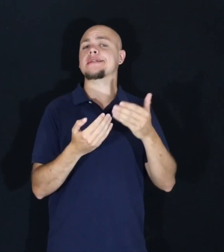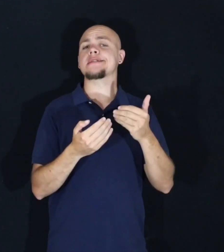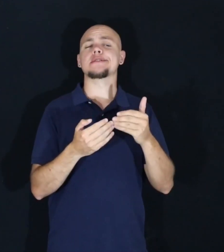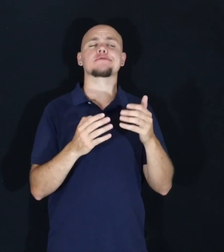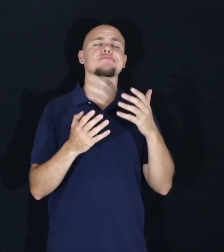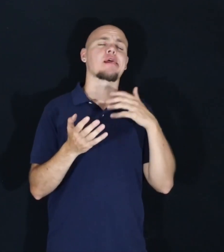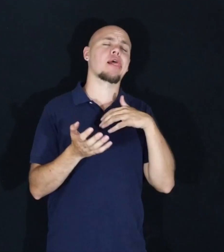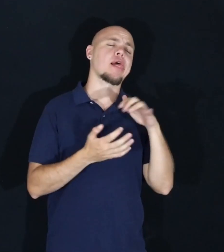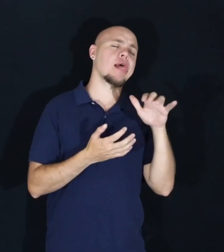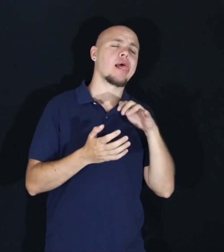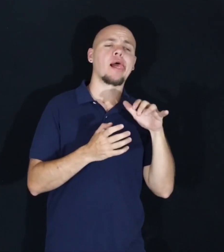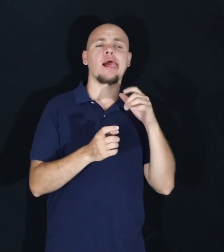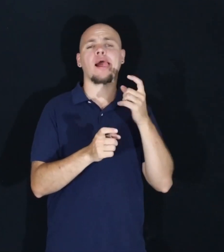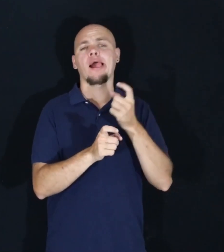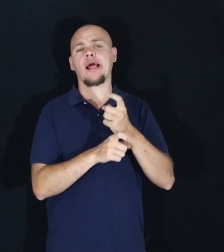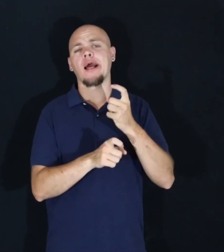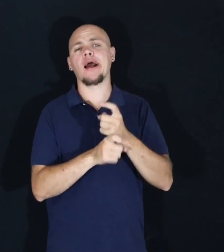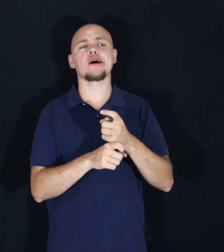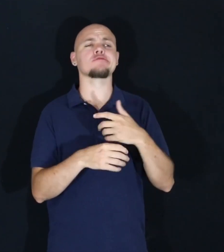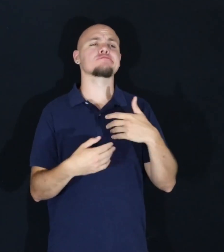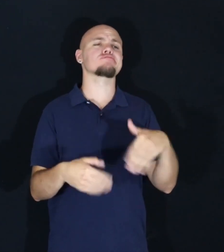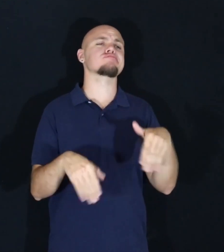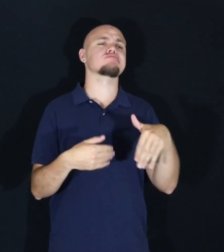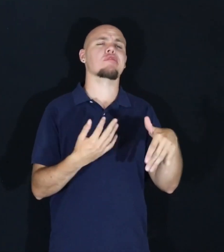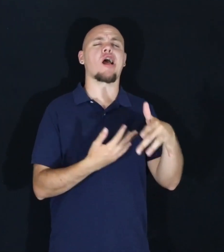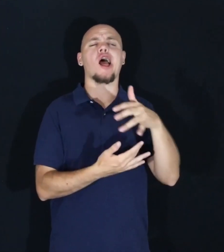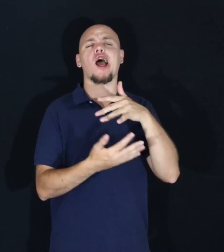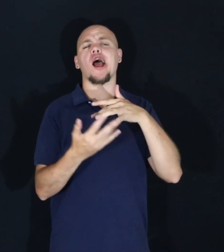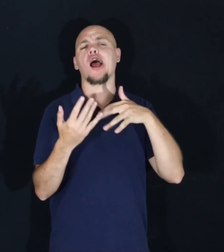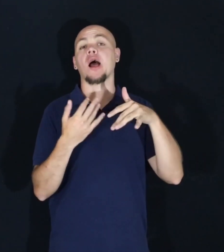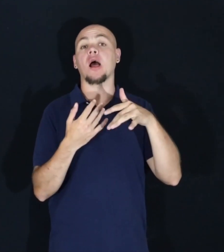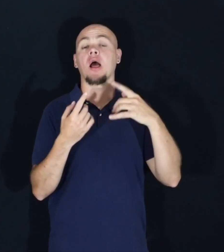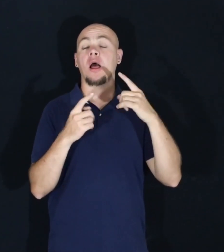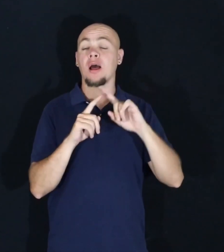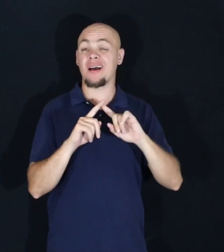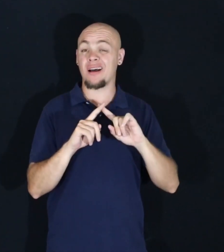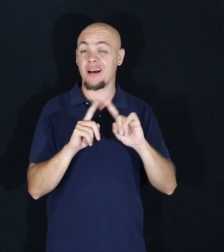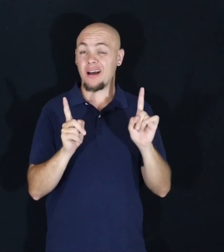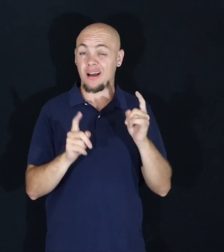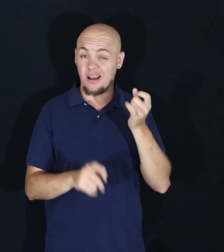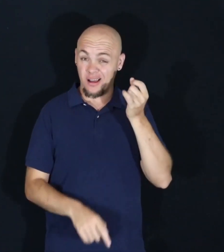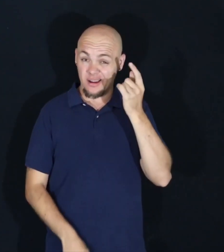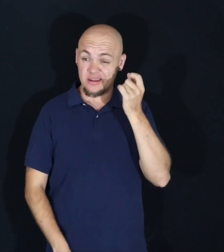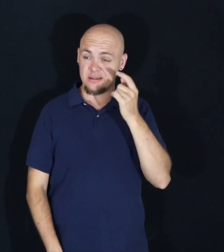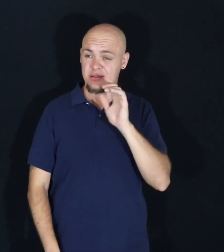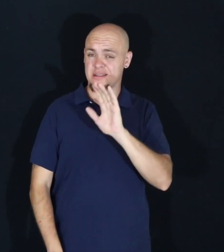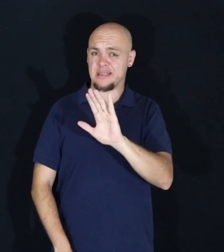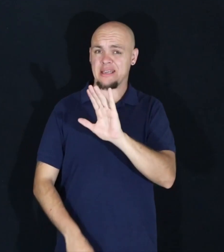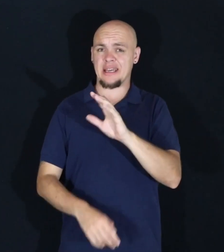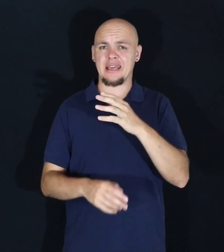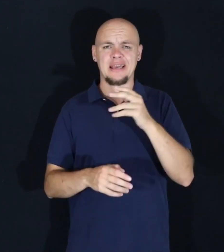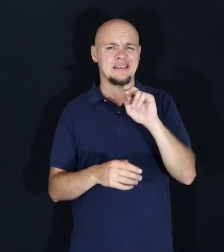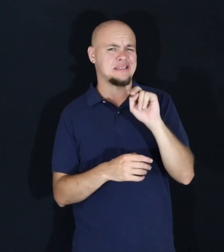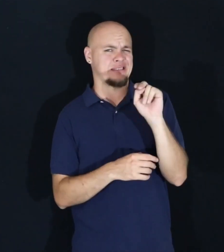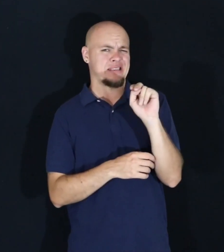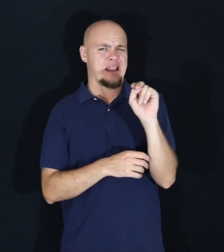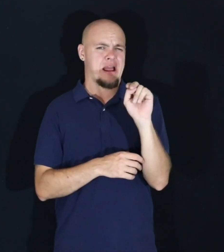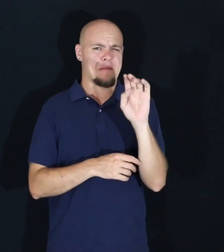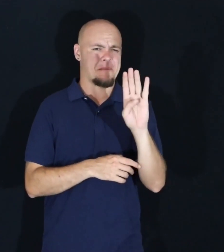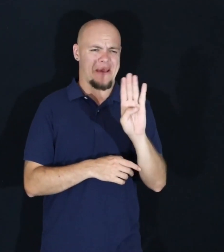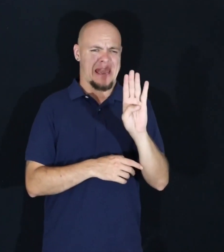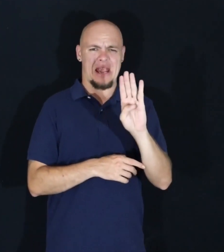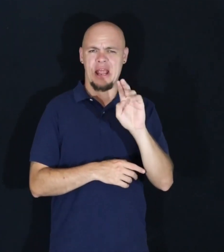filled with endless jokes and uncontrollable laughter, but it was like Alex's new non-binariness